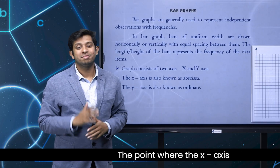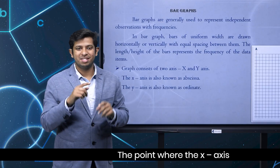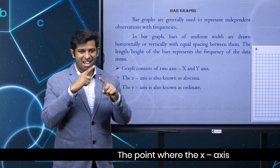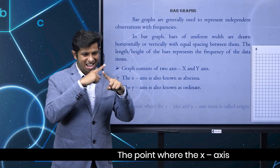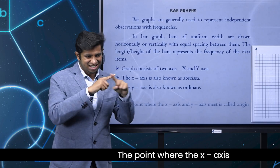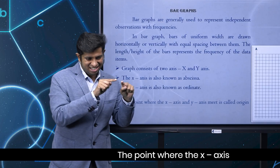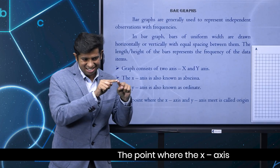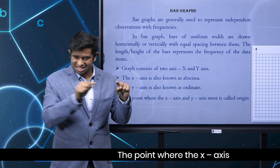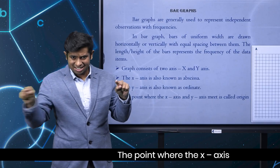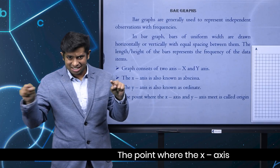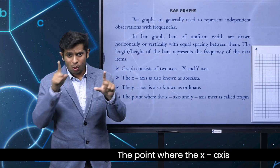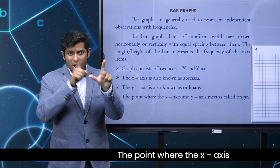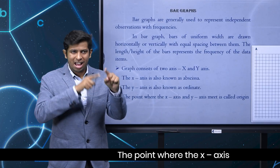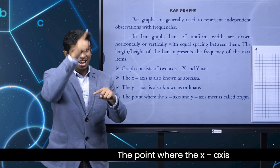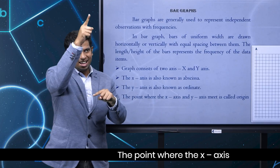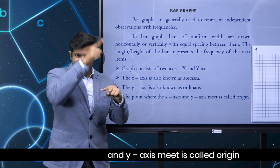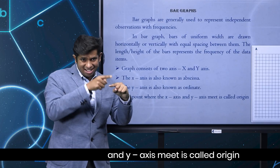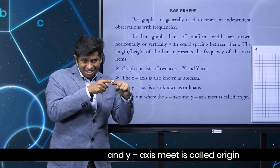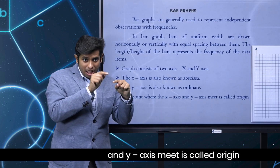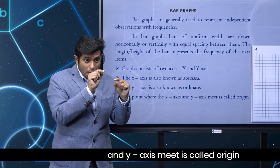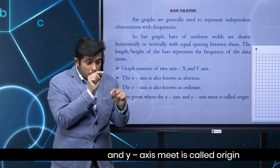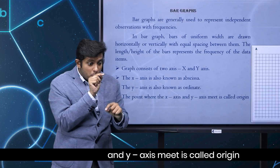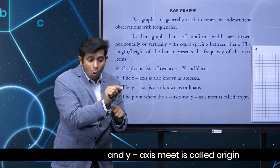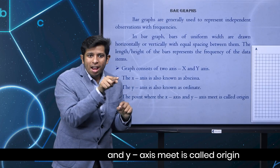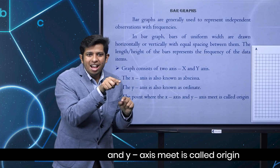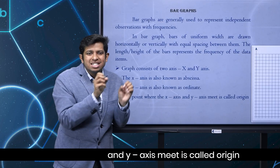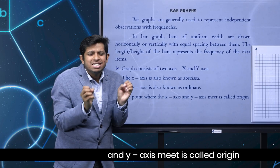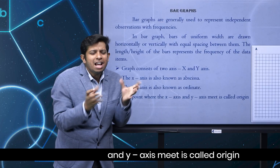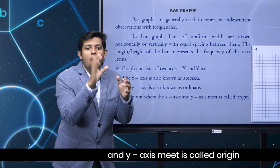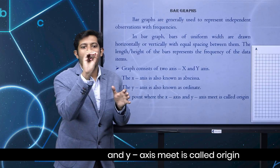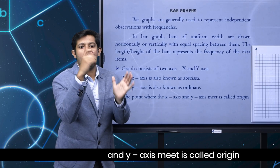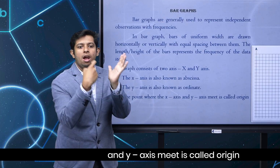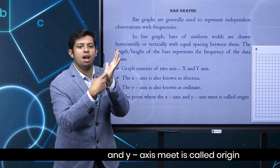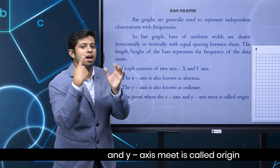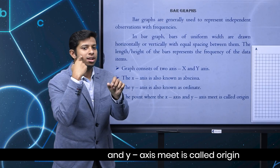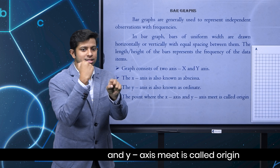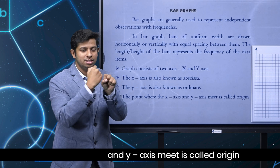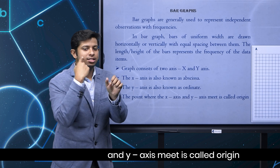The point where the x-axis and the y-axis meet is called origin.